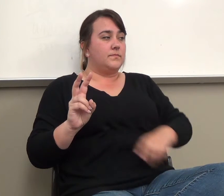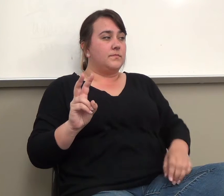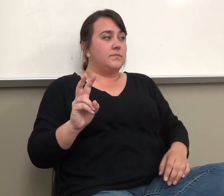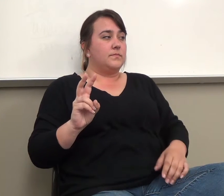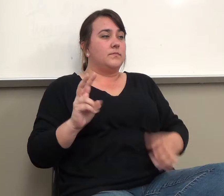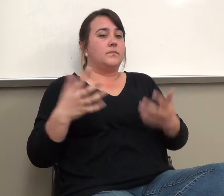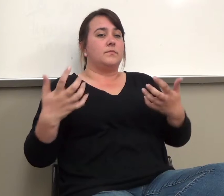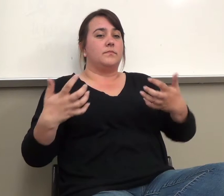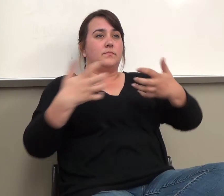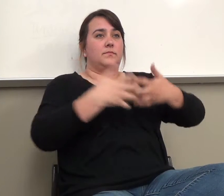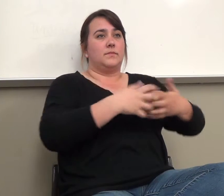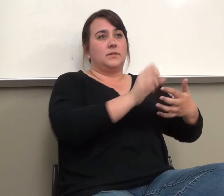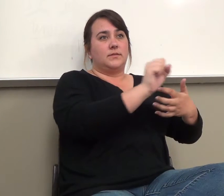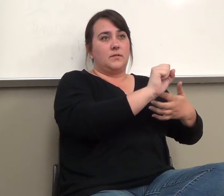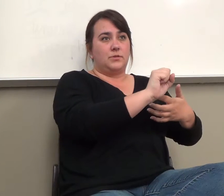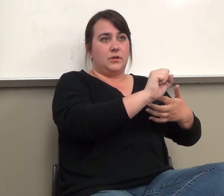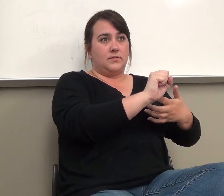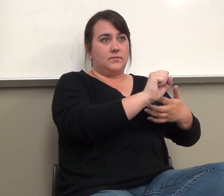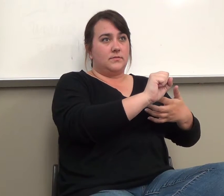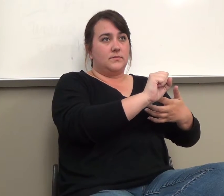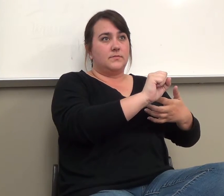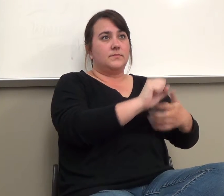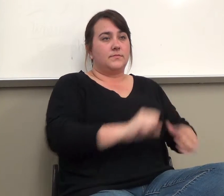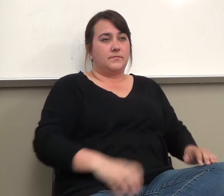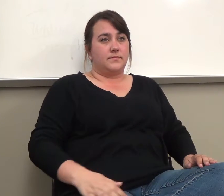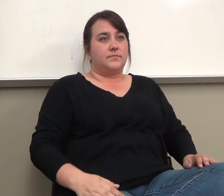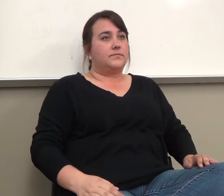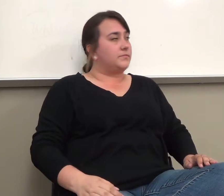agree with their subjects